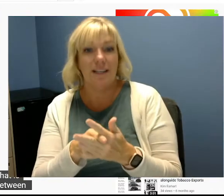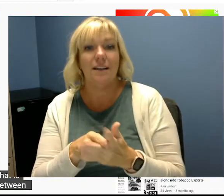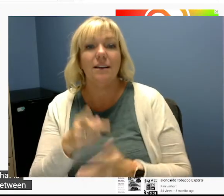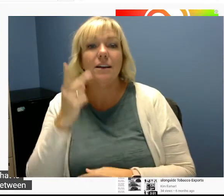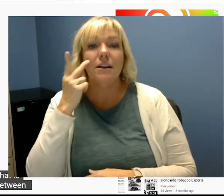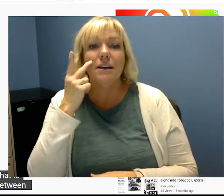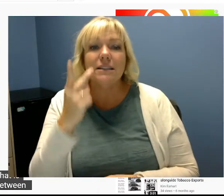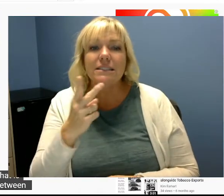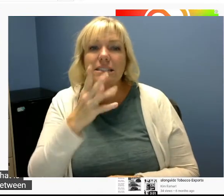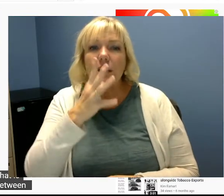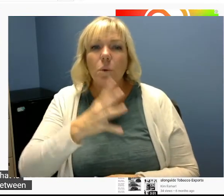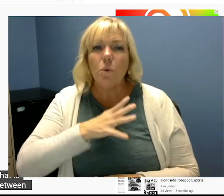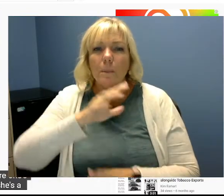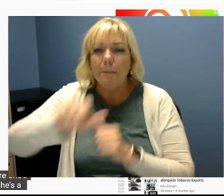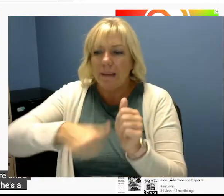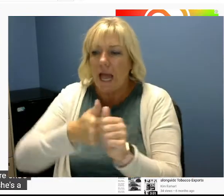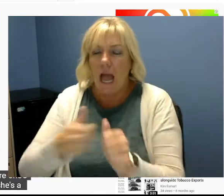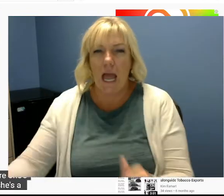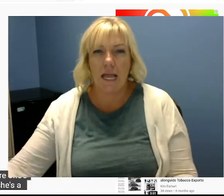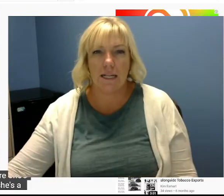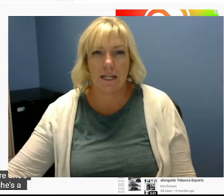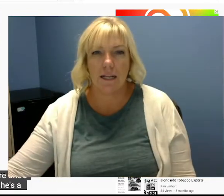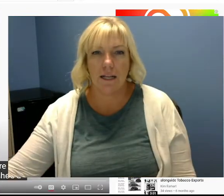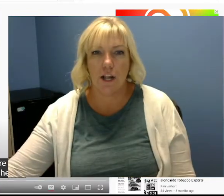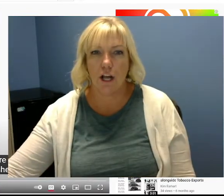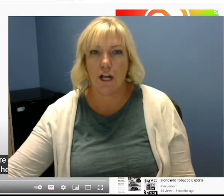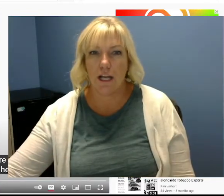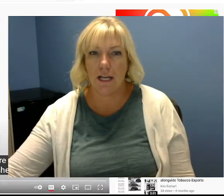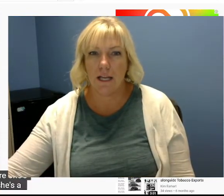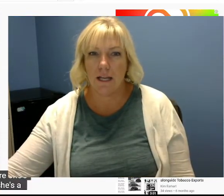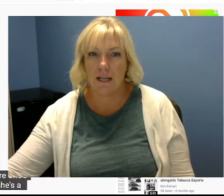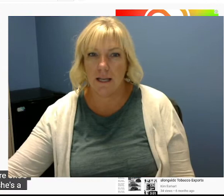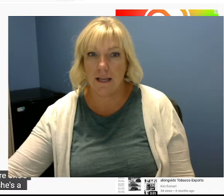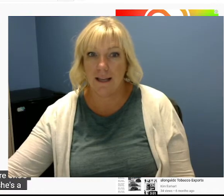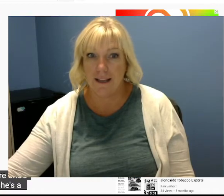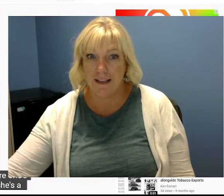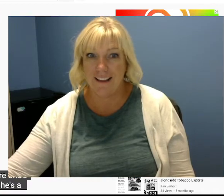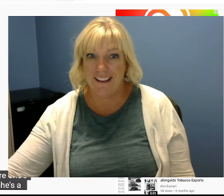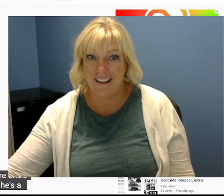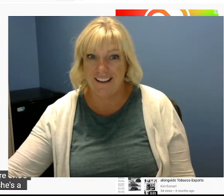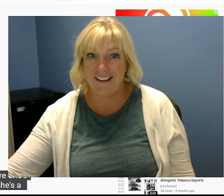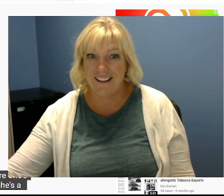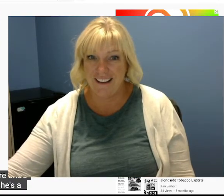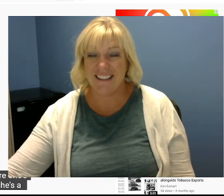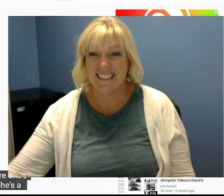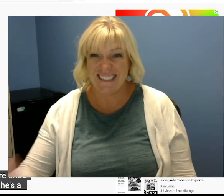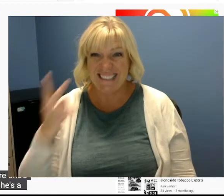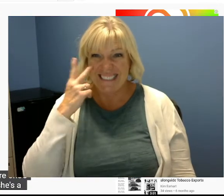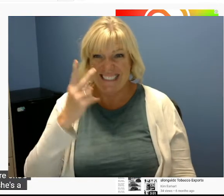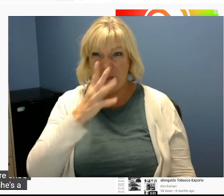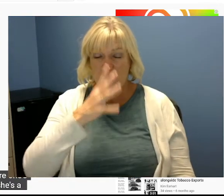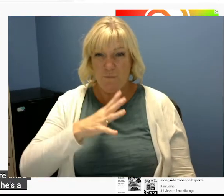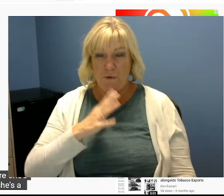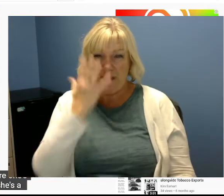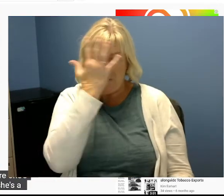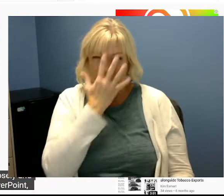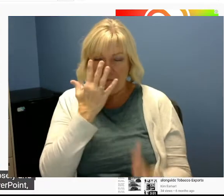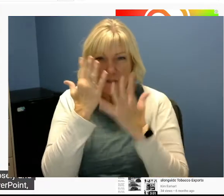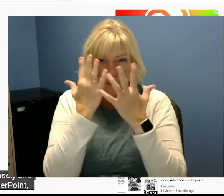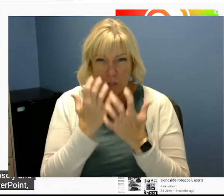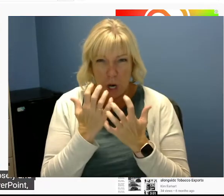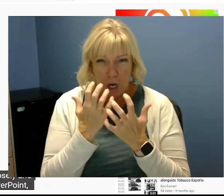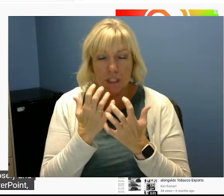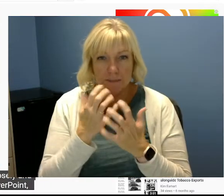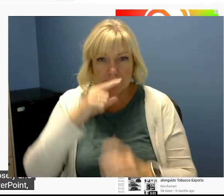is directly behind and in between the two women that are seated, that are one side and the other has the gavel. She's a woman